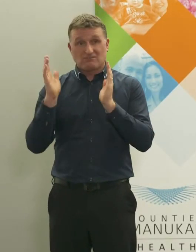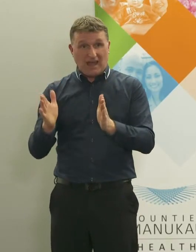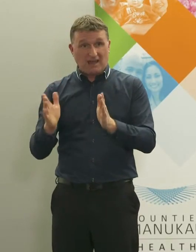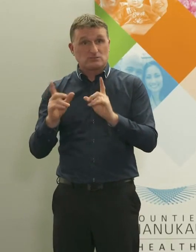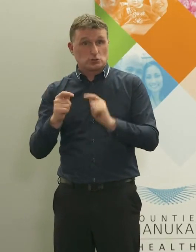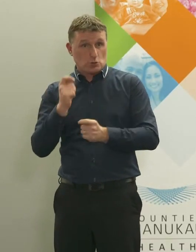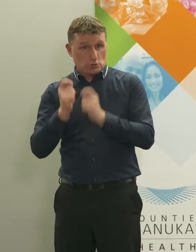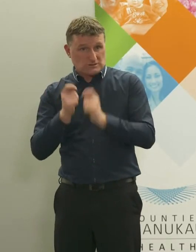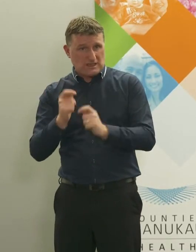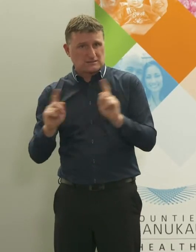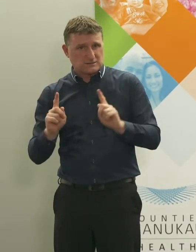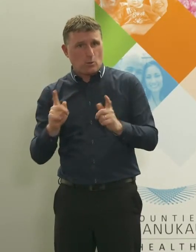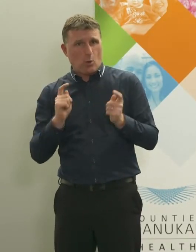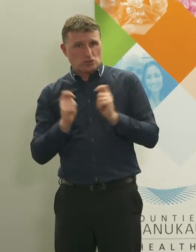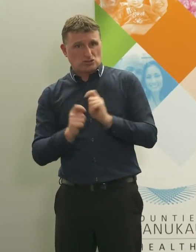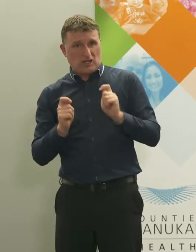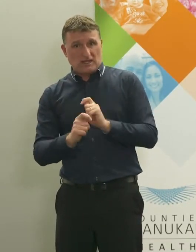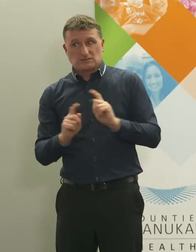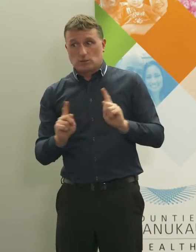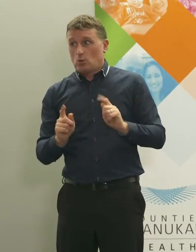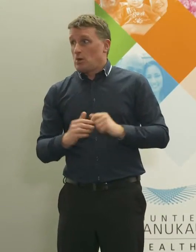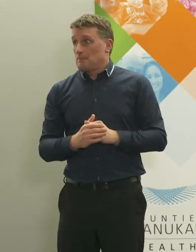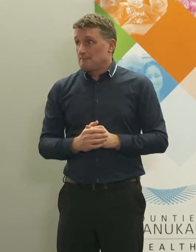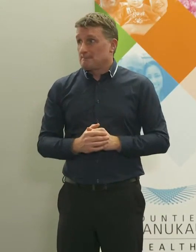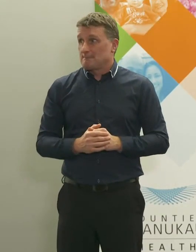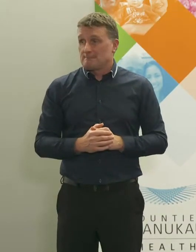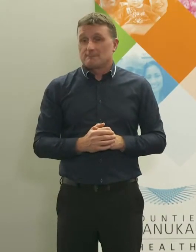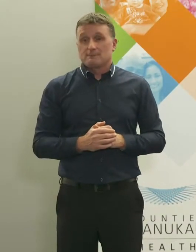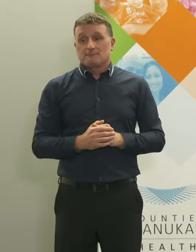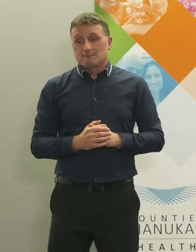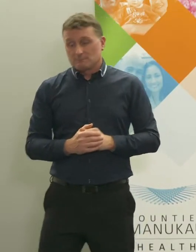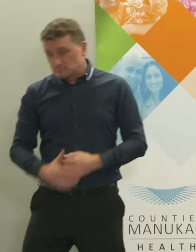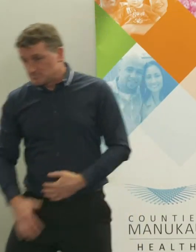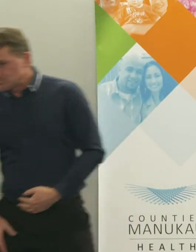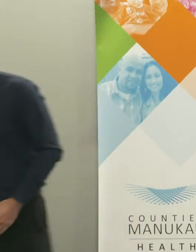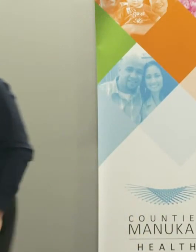changed there? Look, I don't have the details of that, but what I